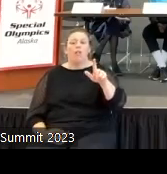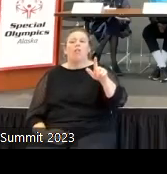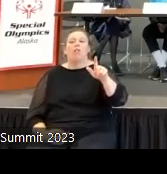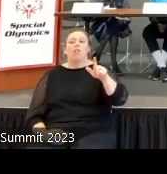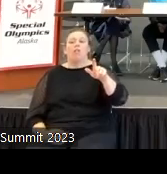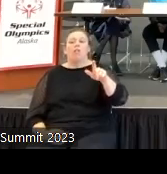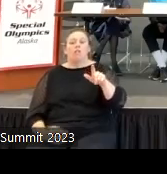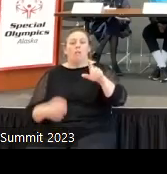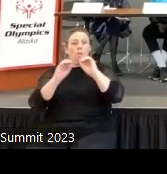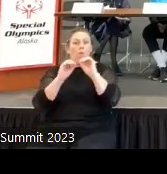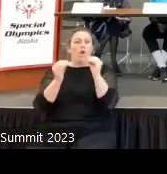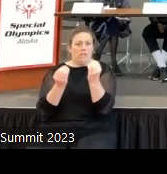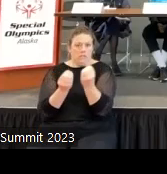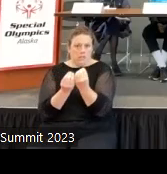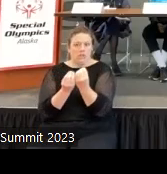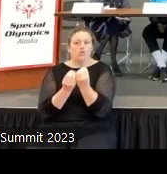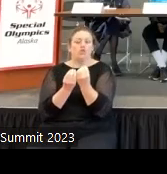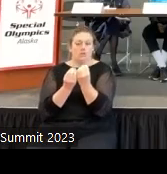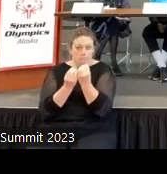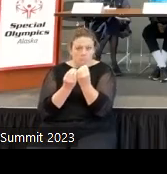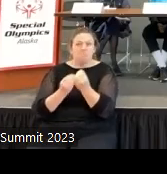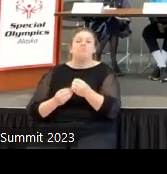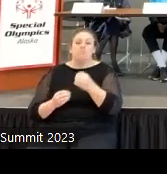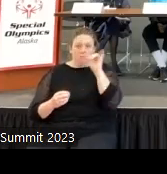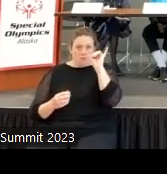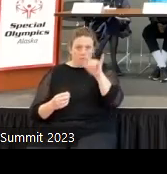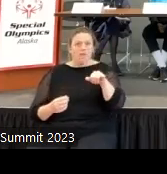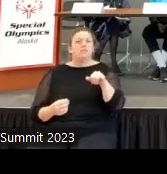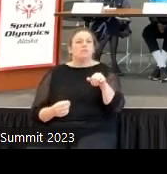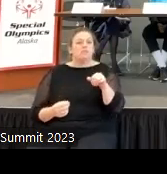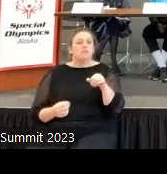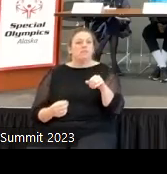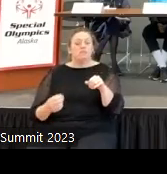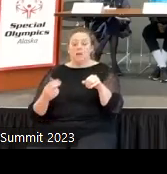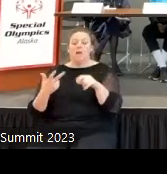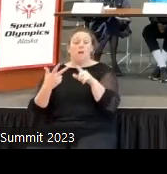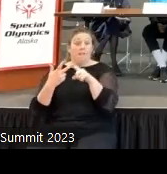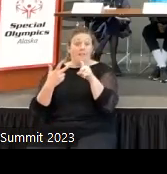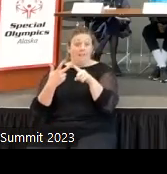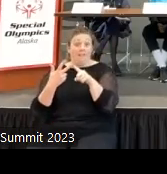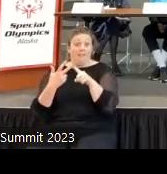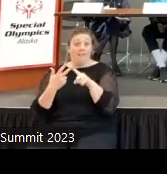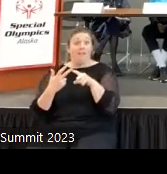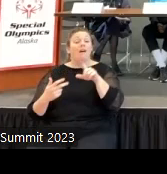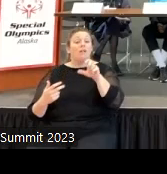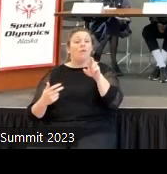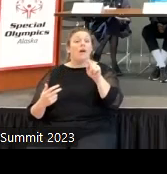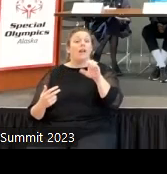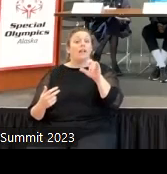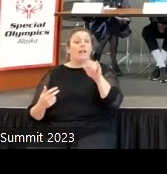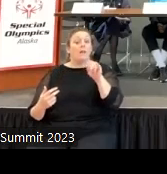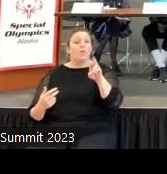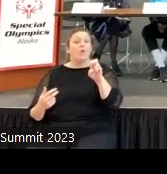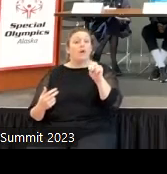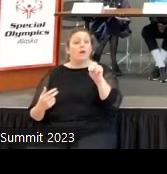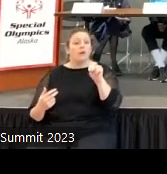Pennsylvania. And there's also another priority, the Loretta Claiborne Leadership Scholarship Fund.